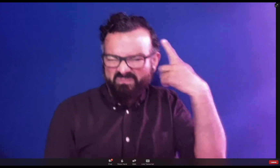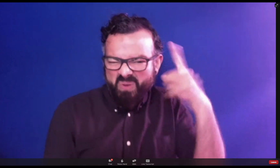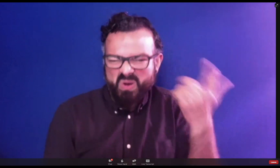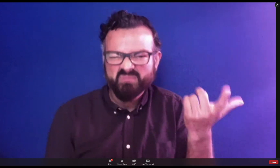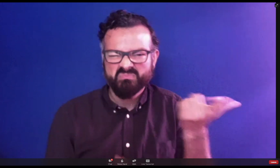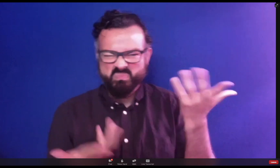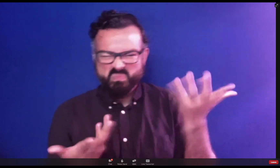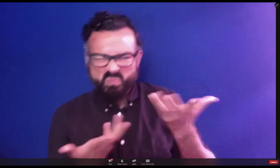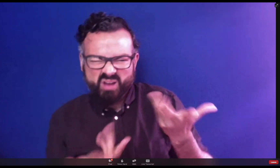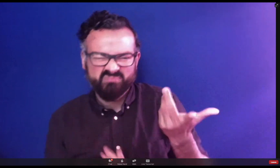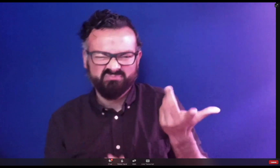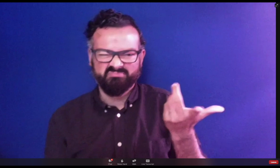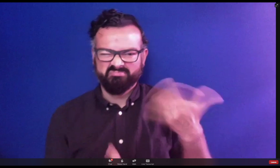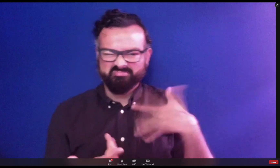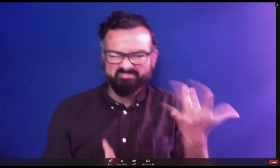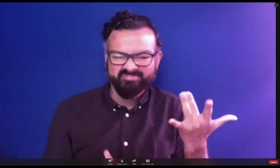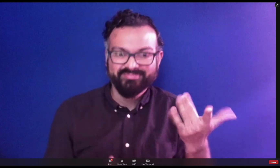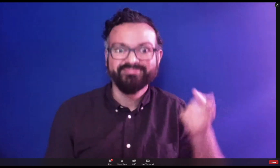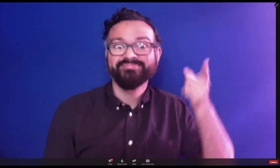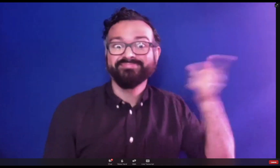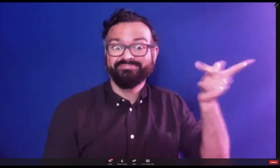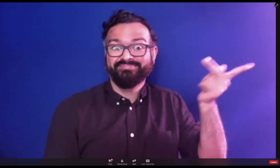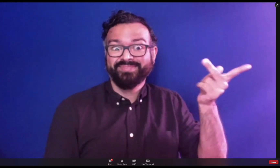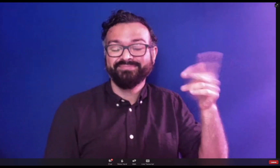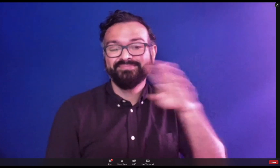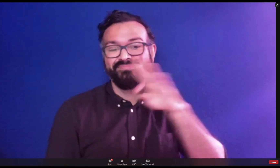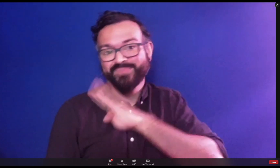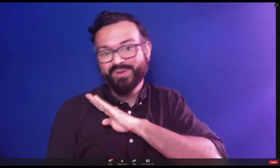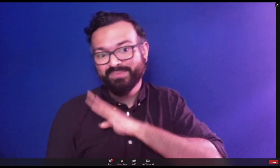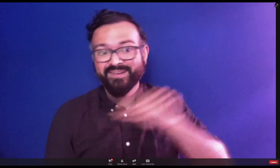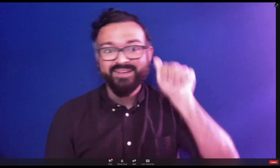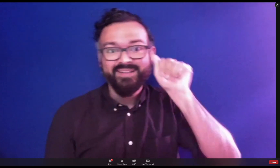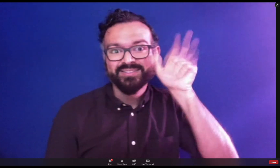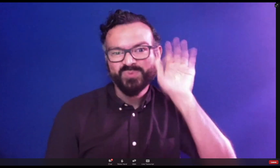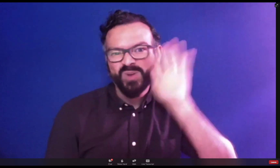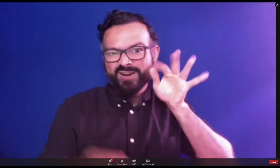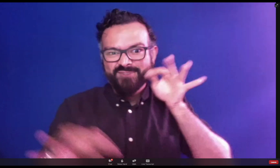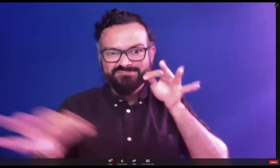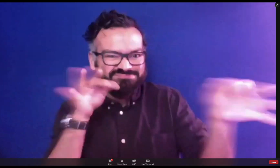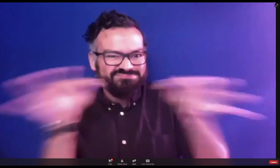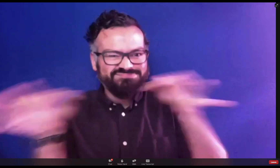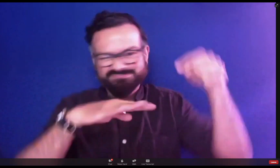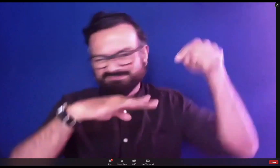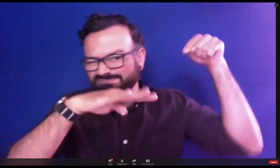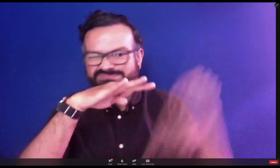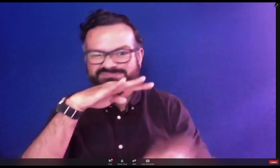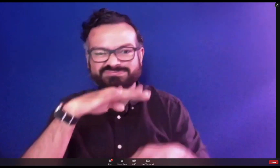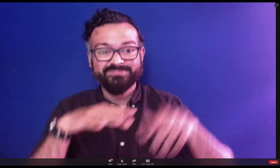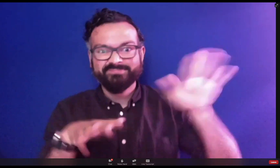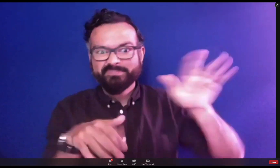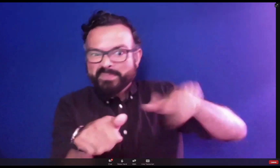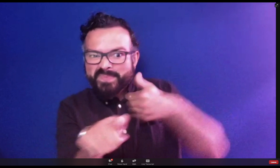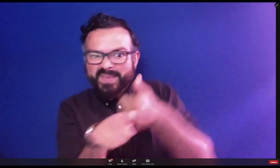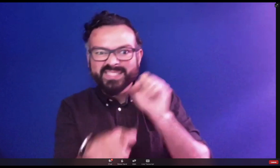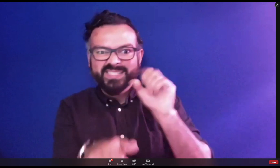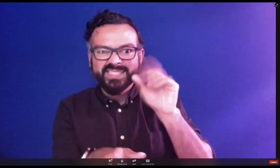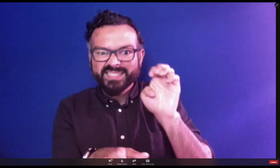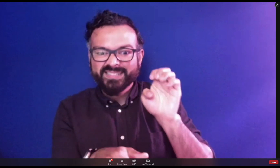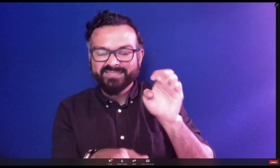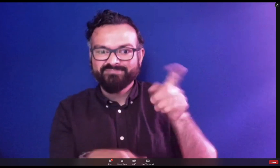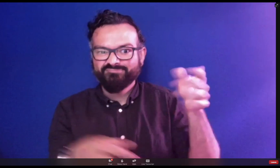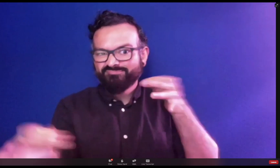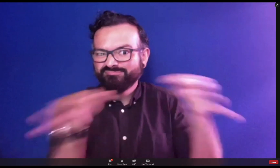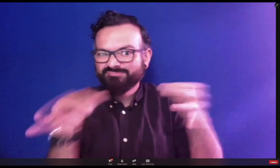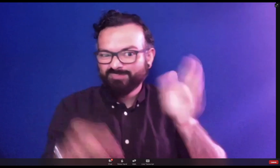well, Alicia and Barbara will actually go into great detail of behind the scenes and tell us what they have done. And this is a chance for you to pepper them